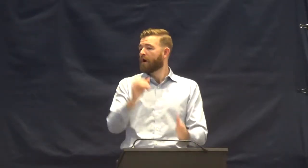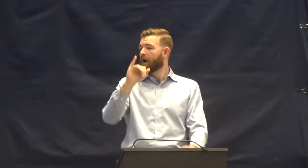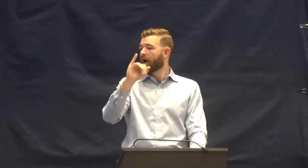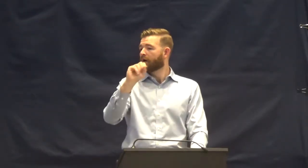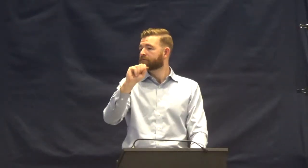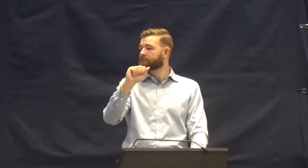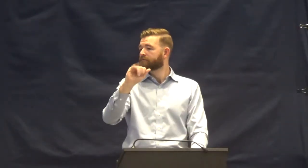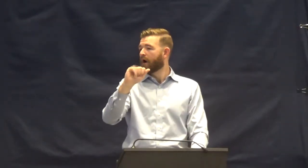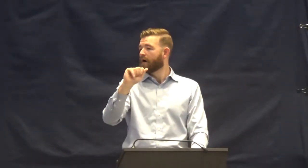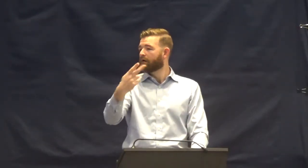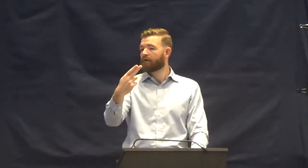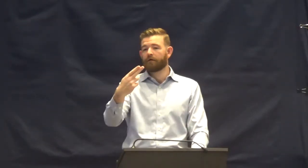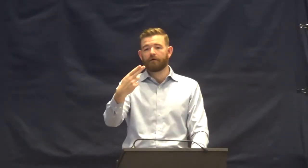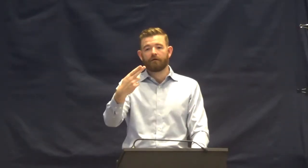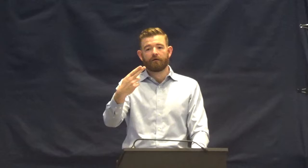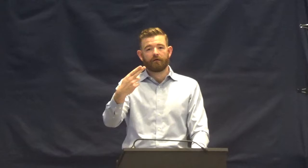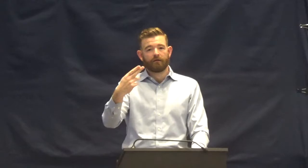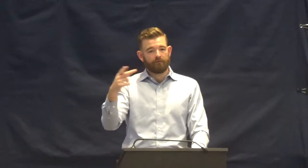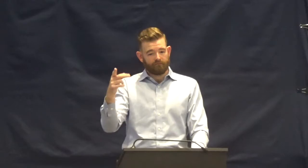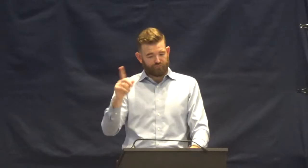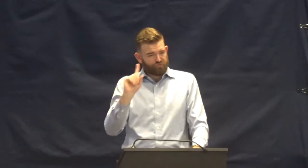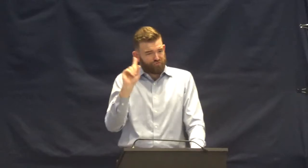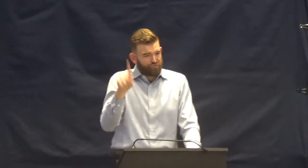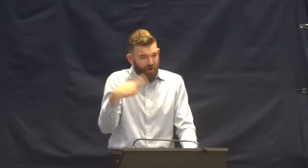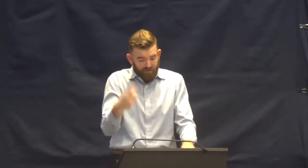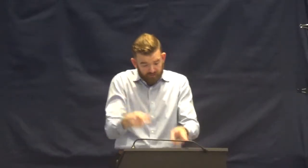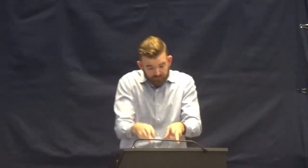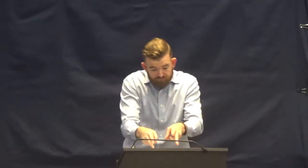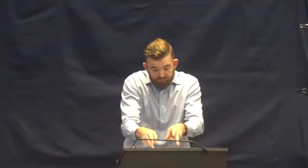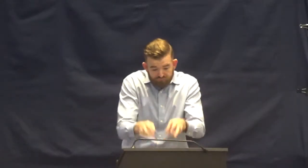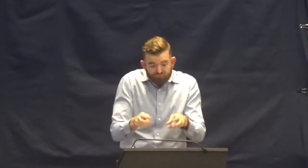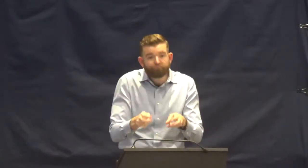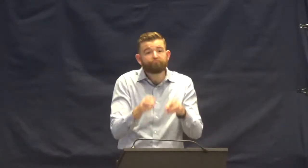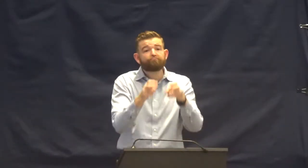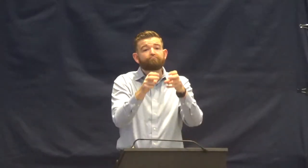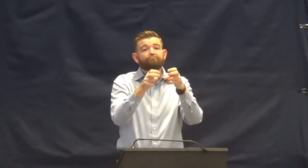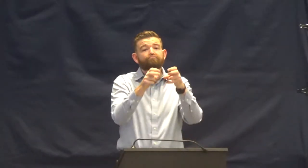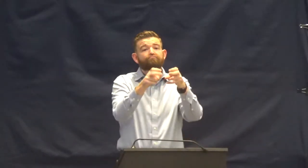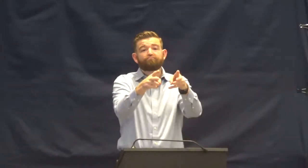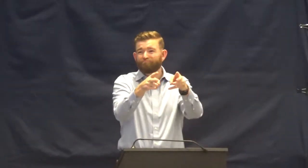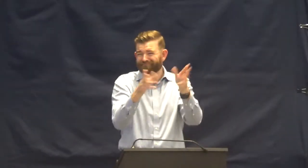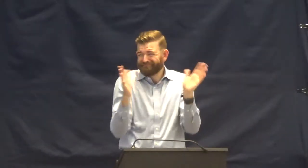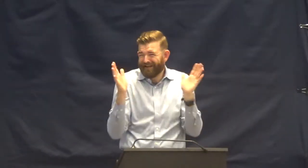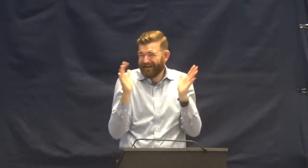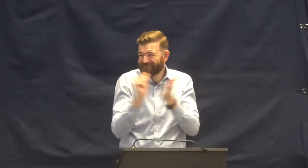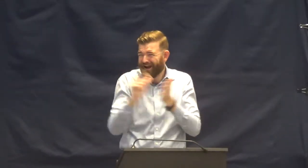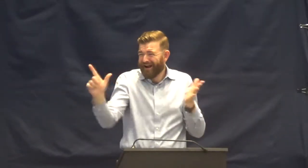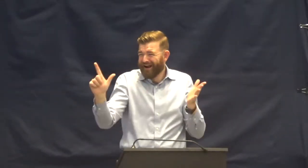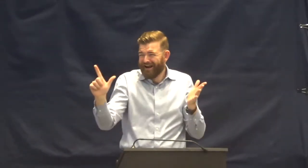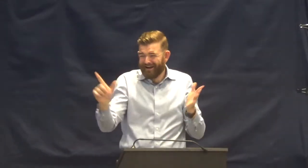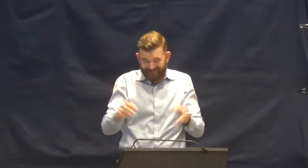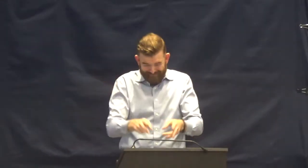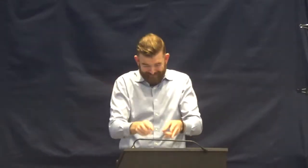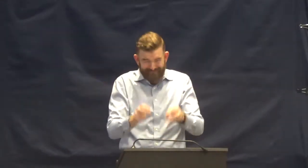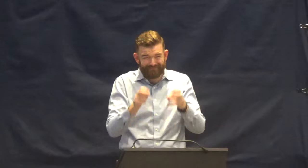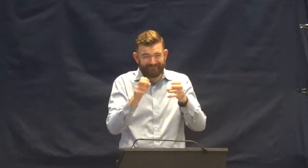very simple, and it came from the book of Isaiah. All he did was open the scroll and